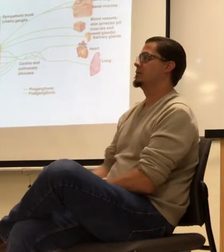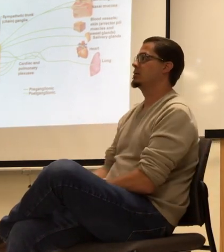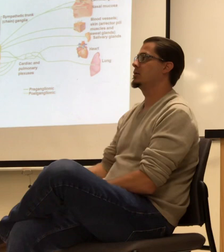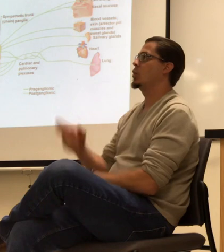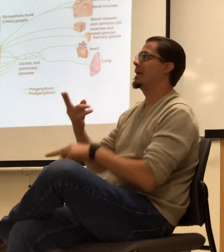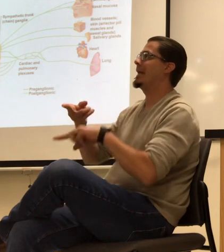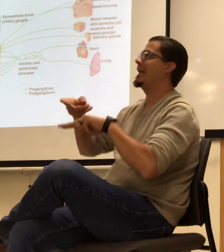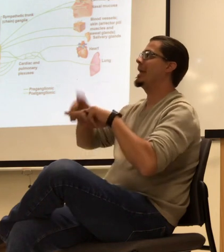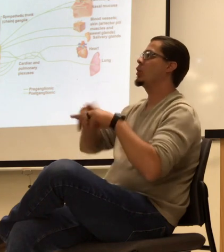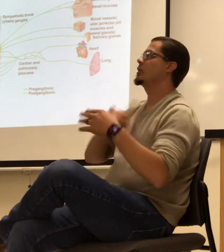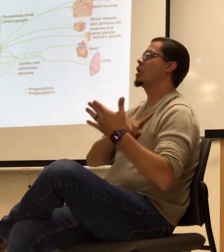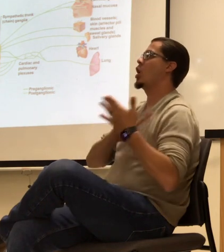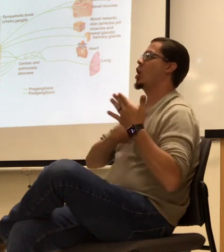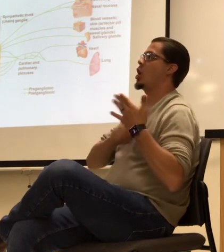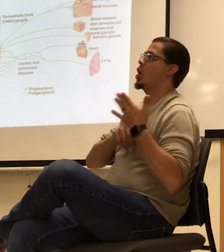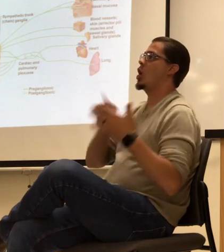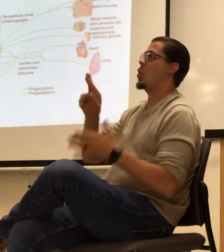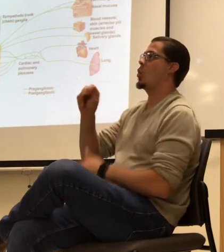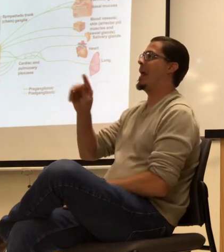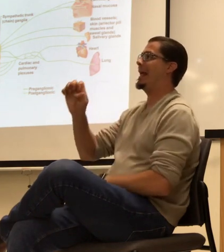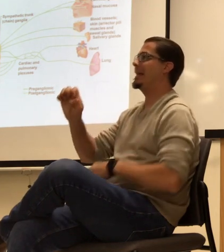Increase heart rate,